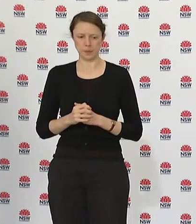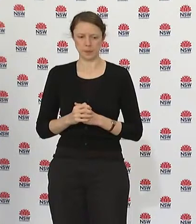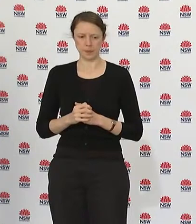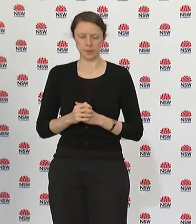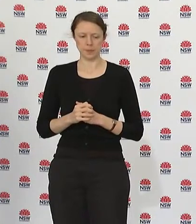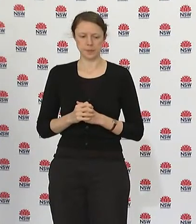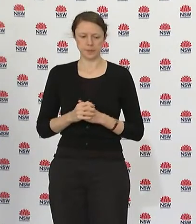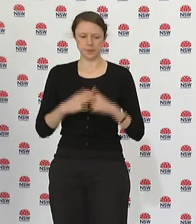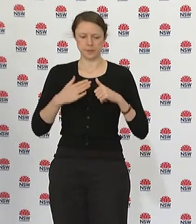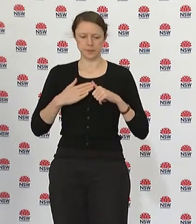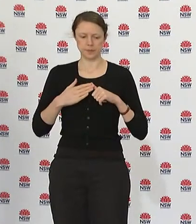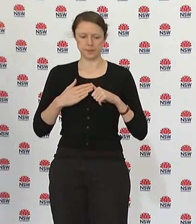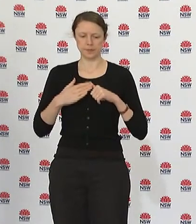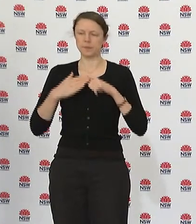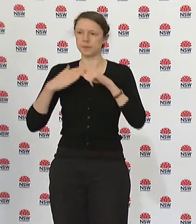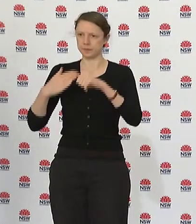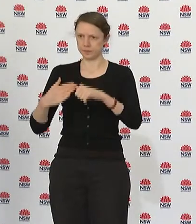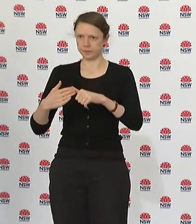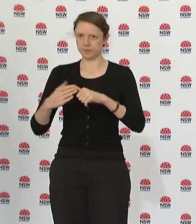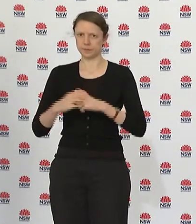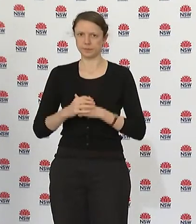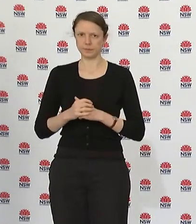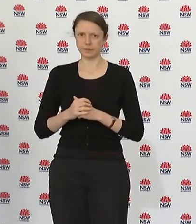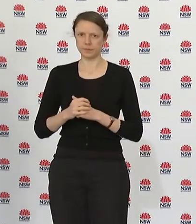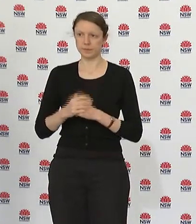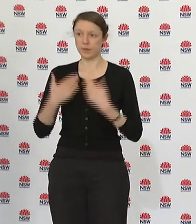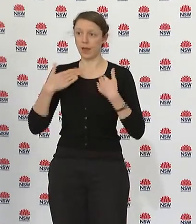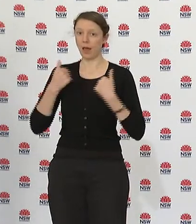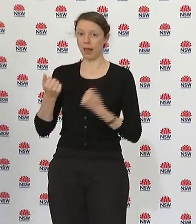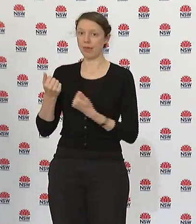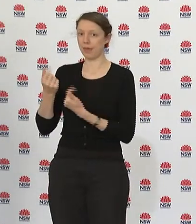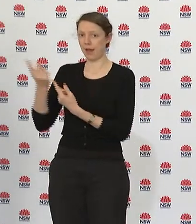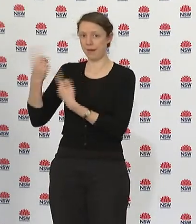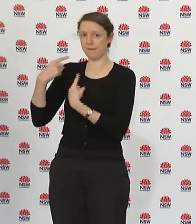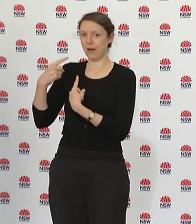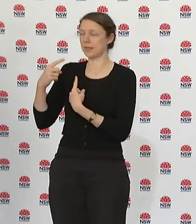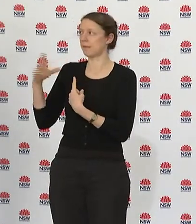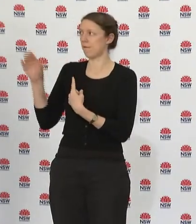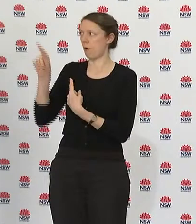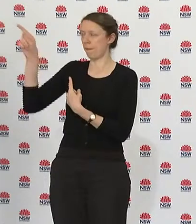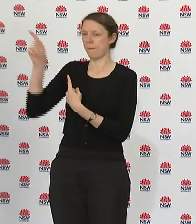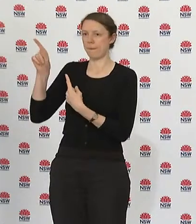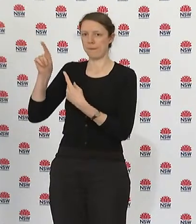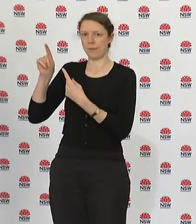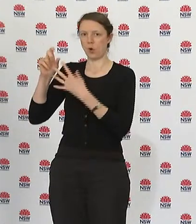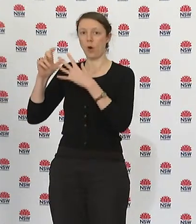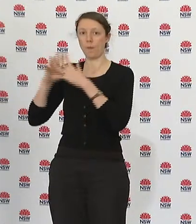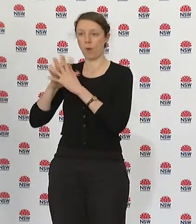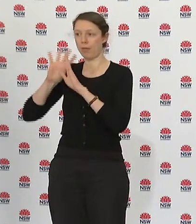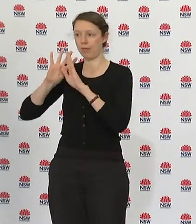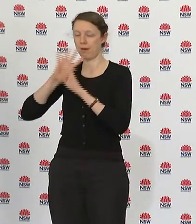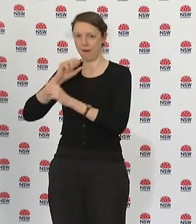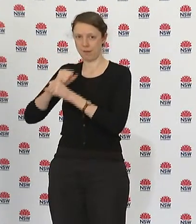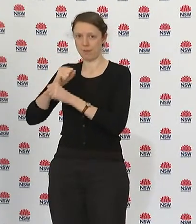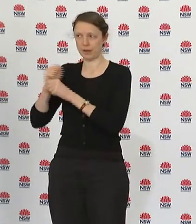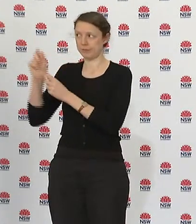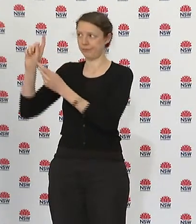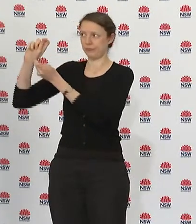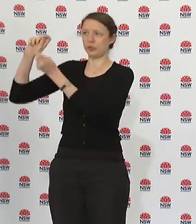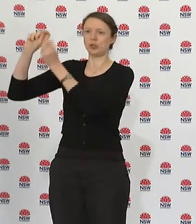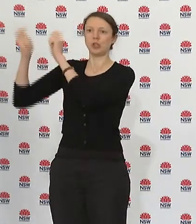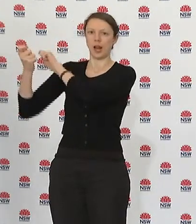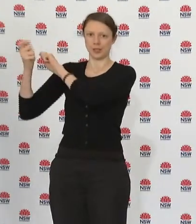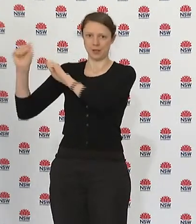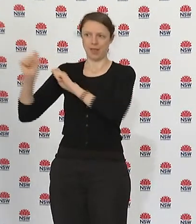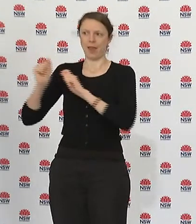of Sydney? Obviously the health advice from the federal government on Friday changed regarding AstraZeneca. So now that AstraZeneca is made available... Pfizer, though,